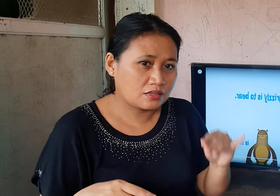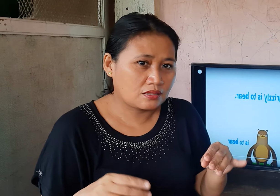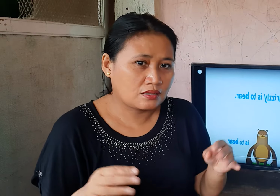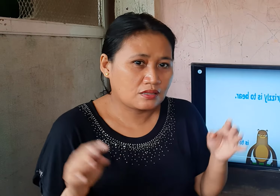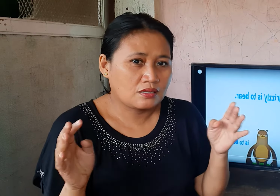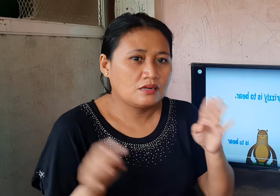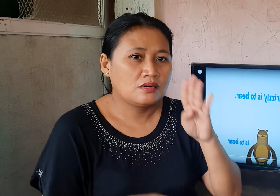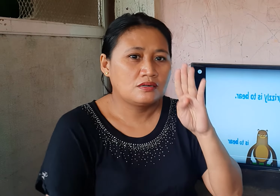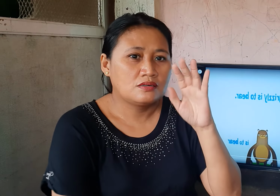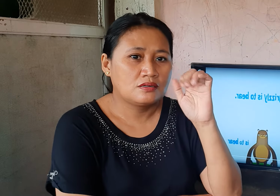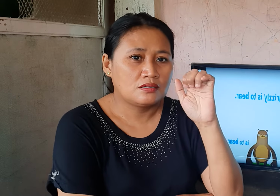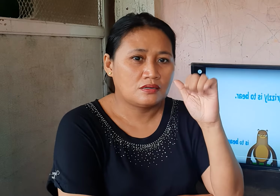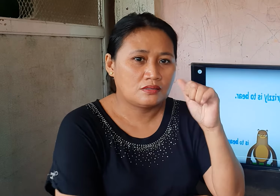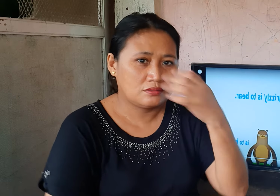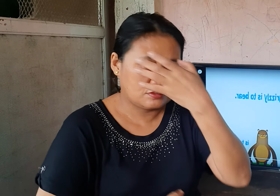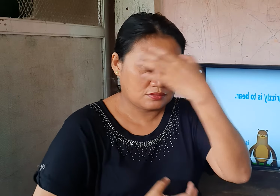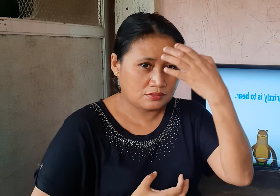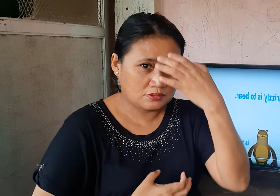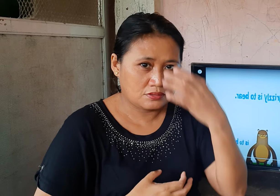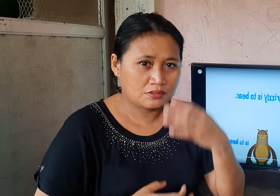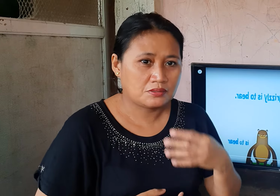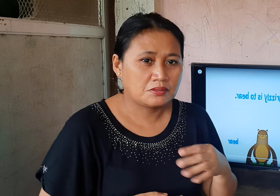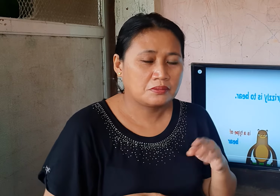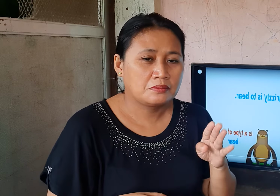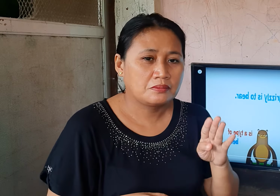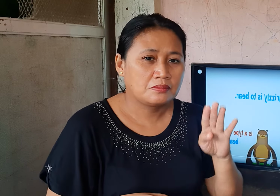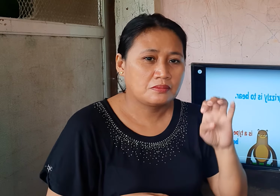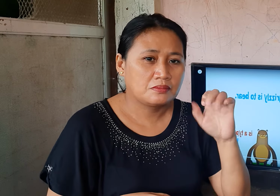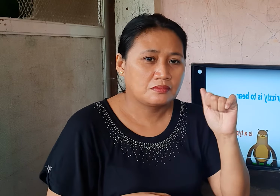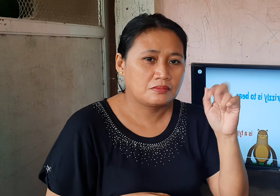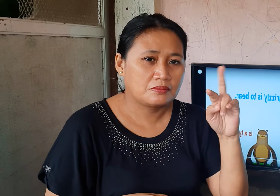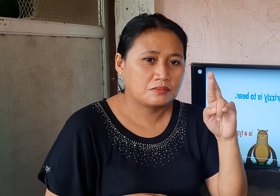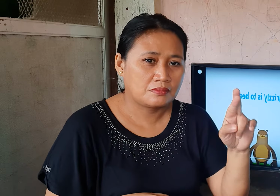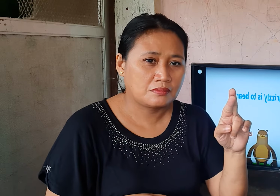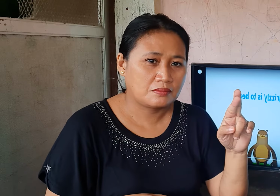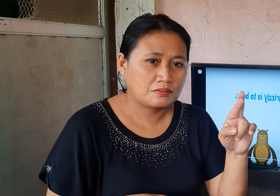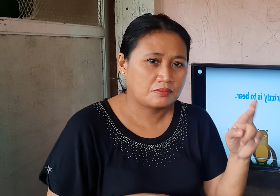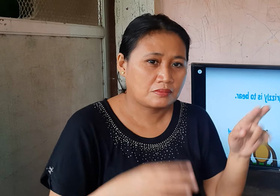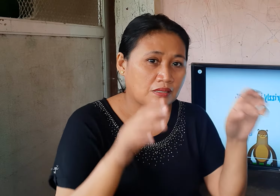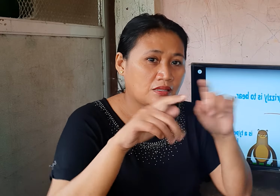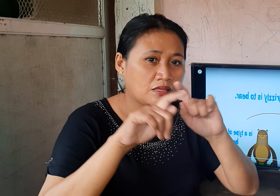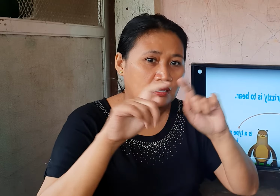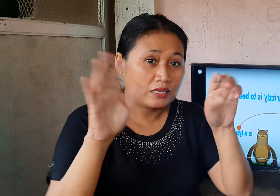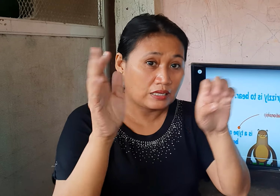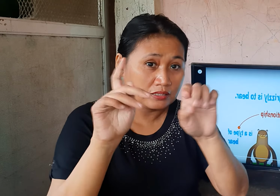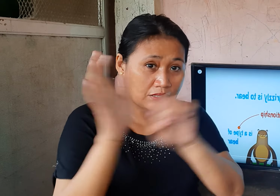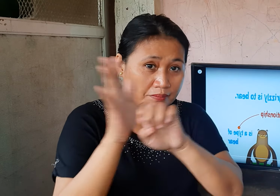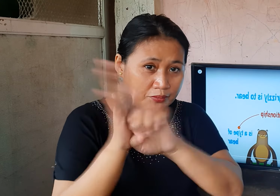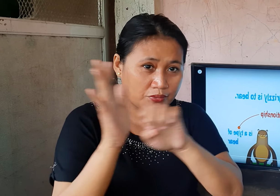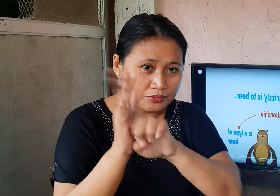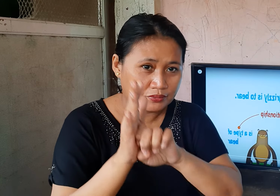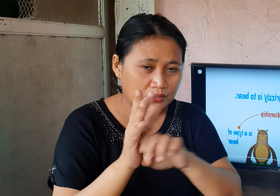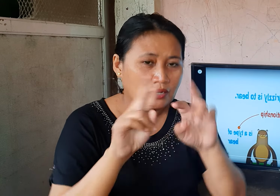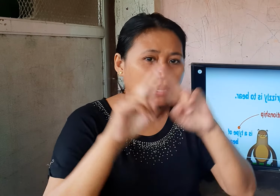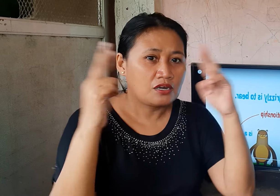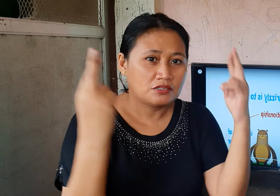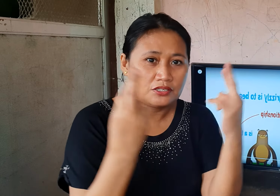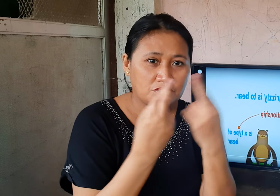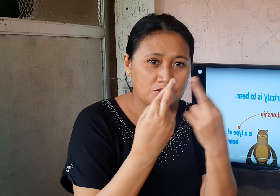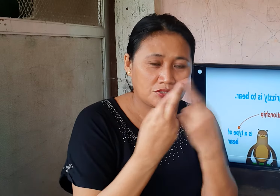is a type of bird, the same way that a grizzly is a type of bear. When you know how to figure out the relationship in the analogy, you can even